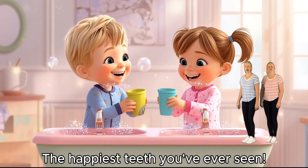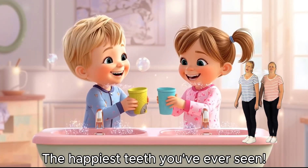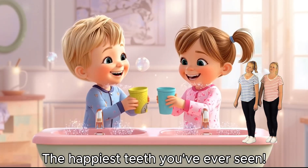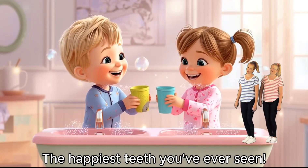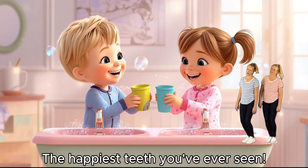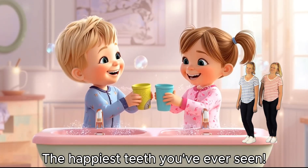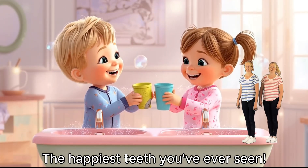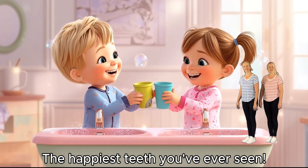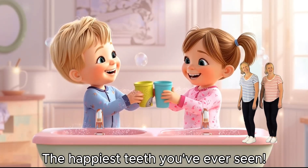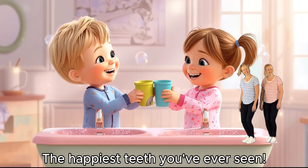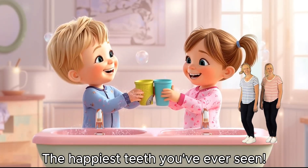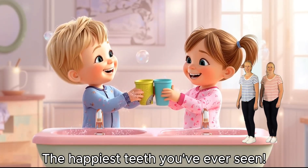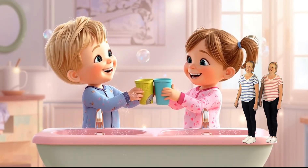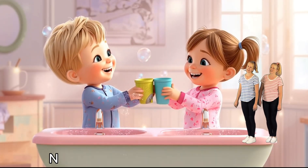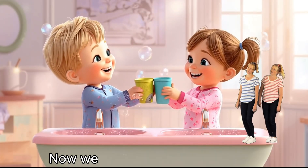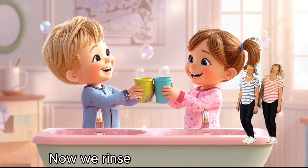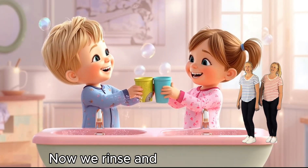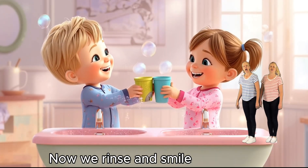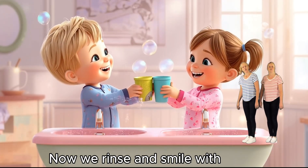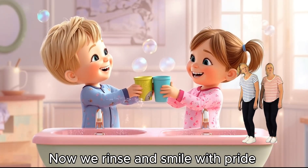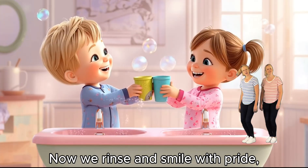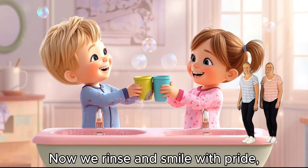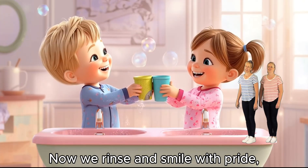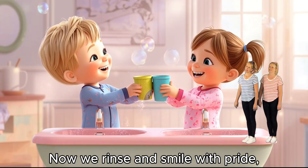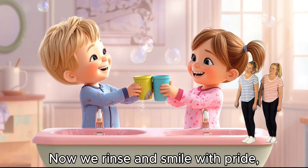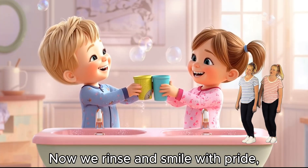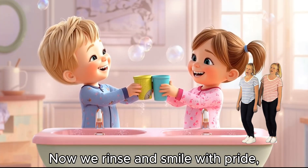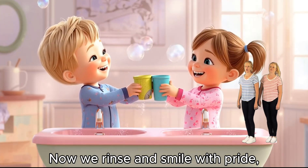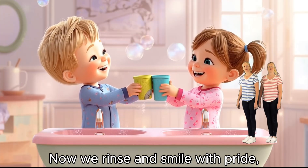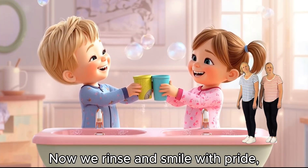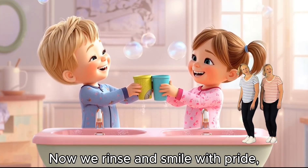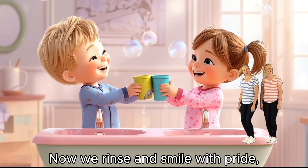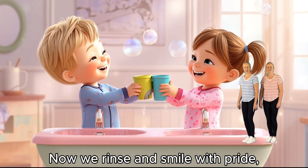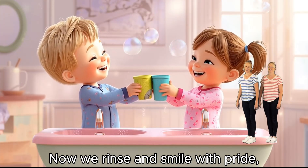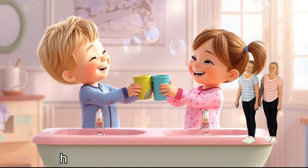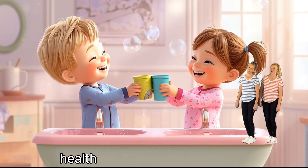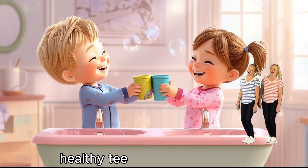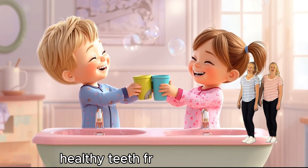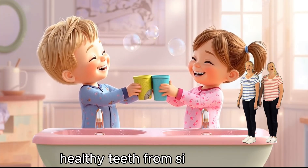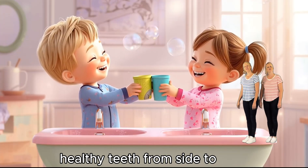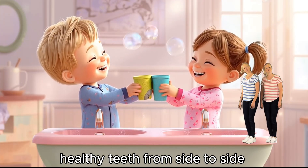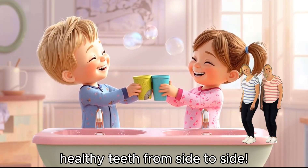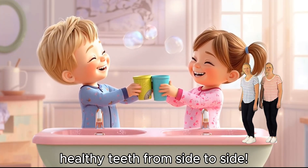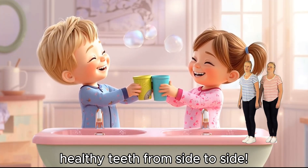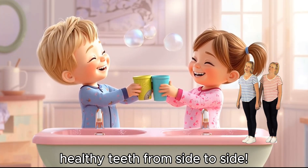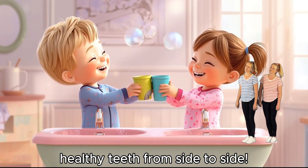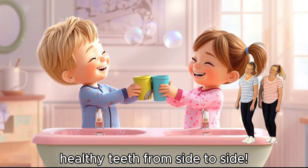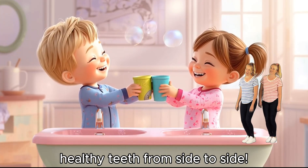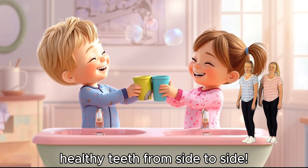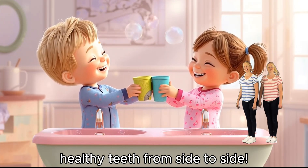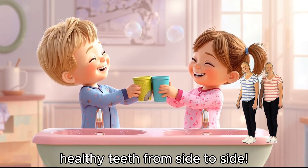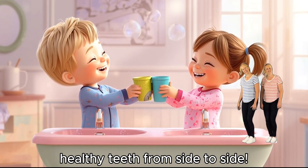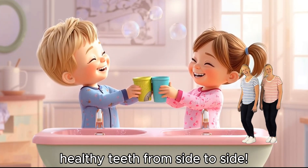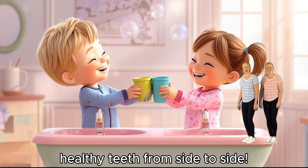ever seen. Now we rinse and smile with pride. Healthy teeth from side to